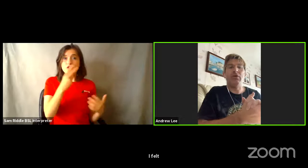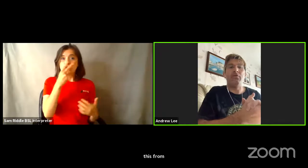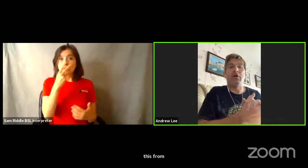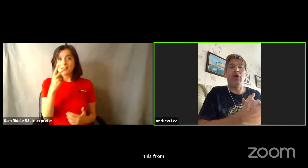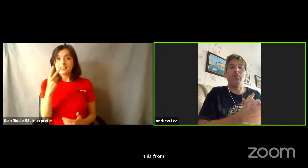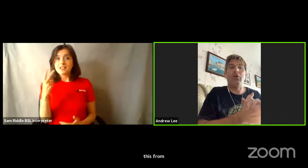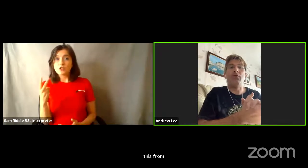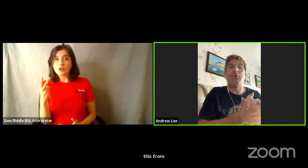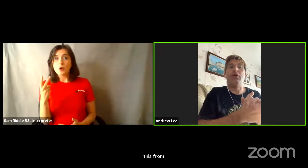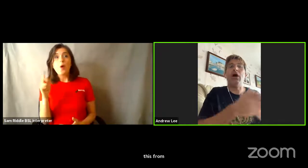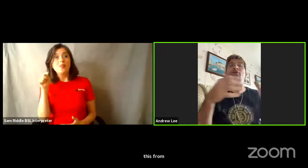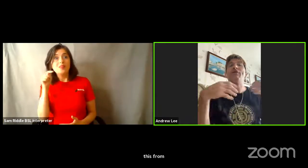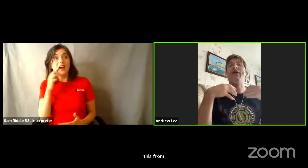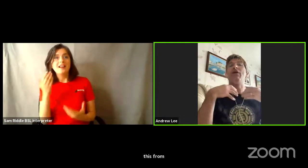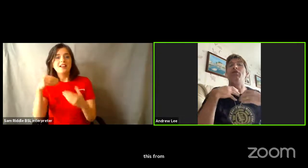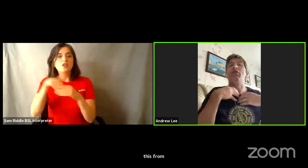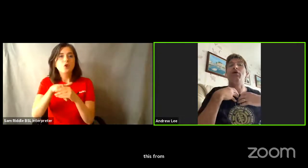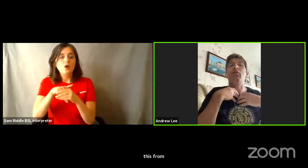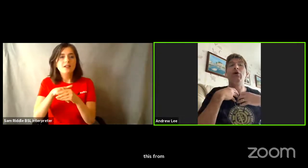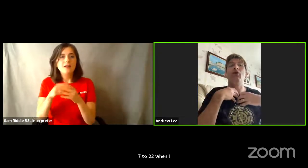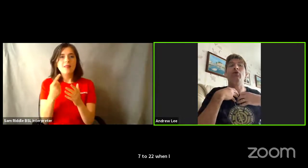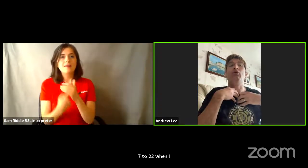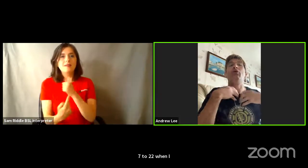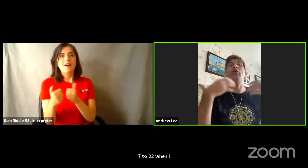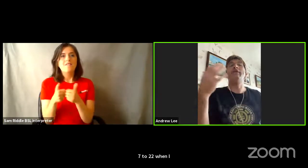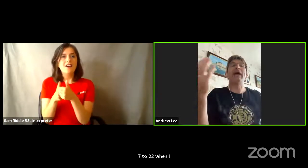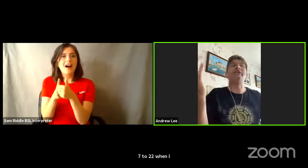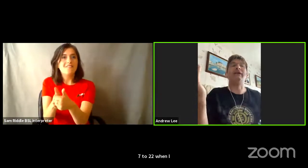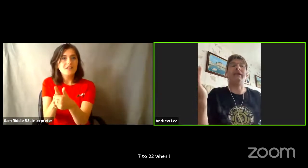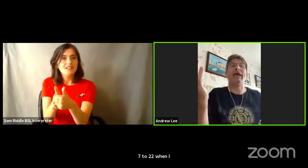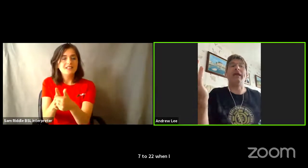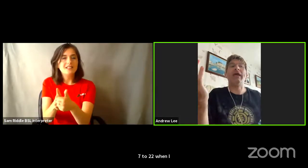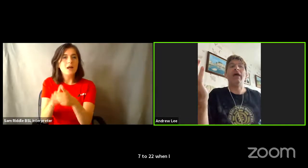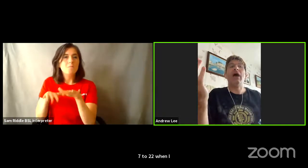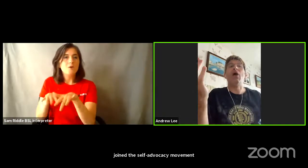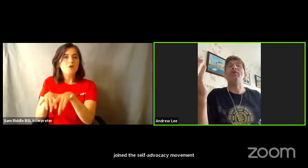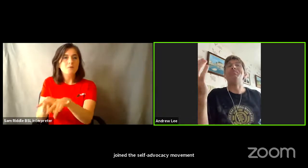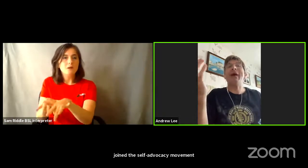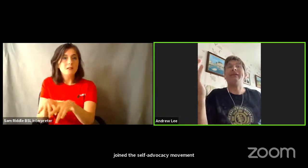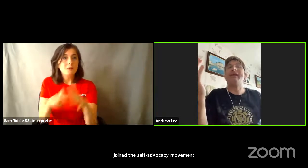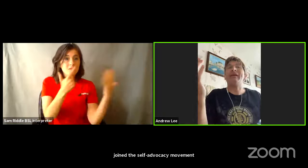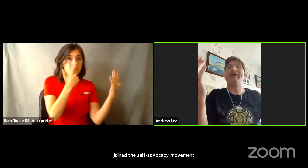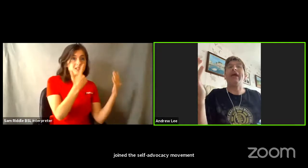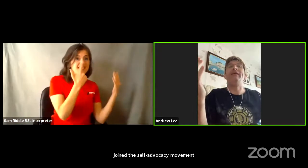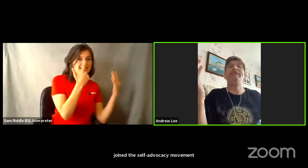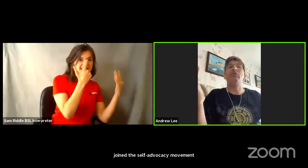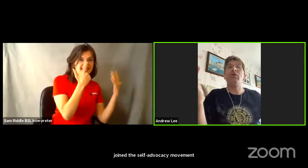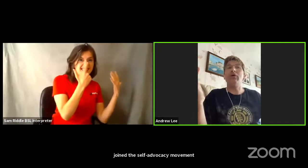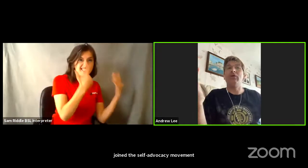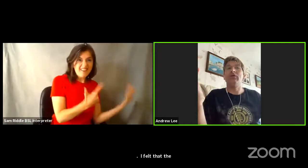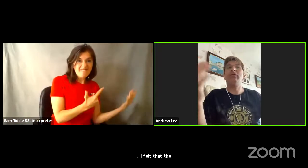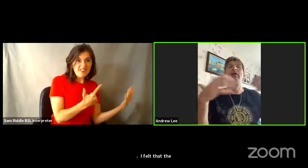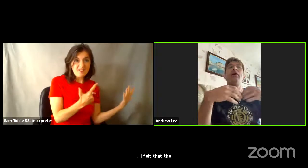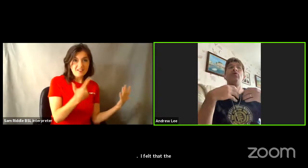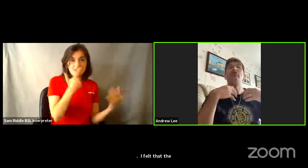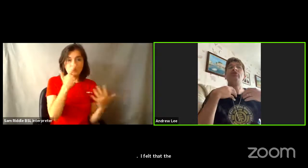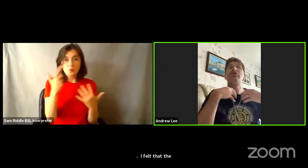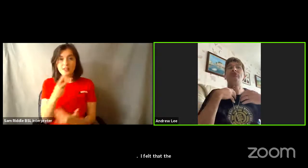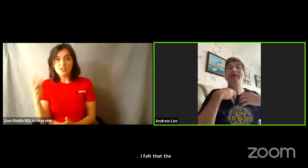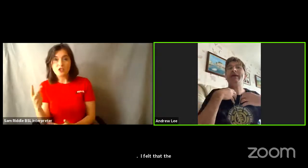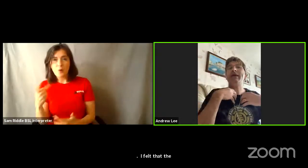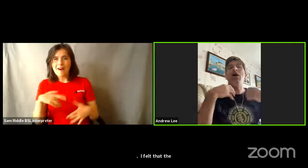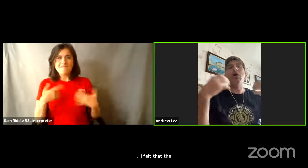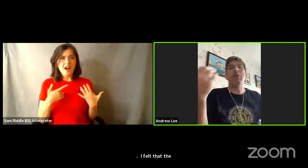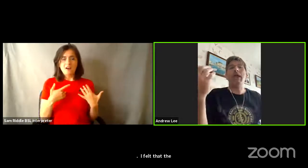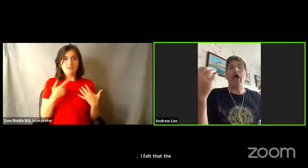self-advocacy movement. I felt that the world was actually, I was battling against the world. It was